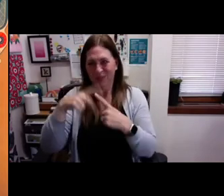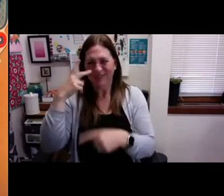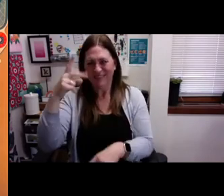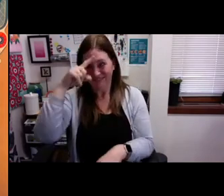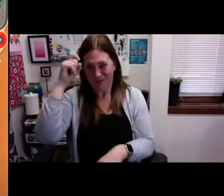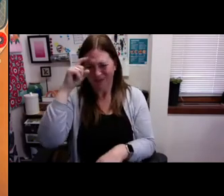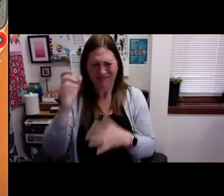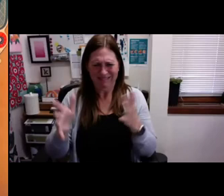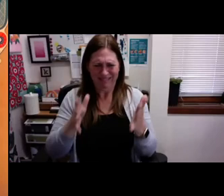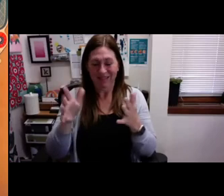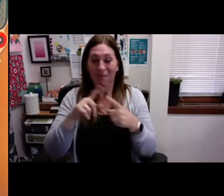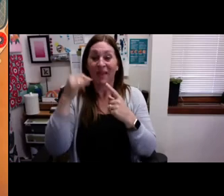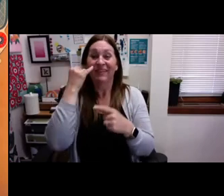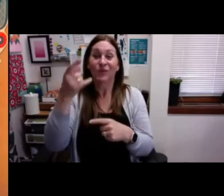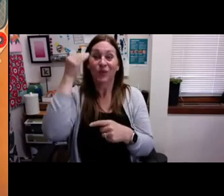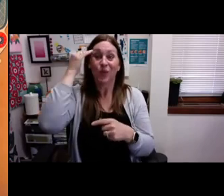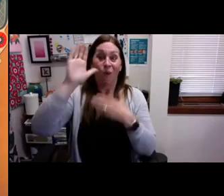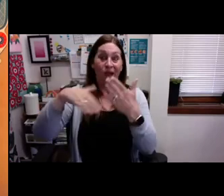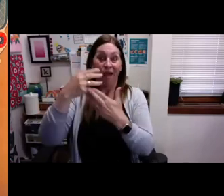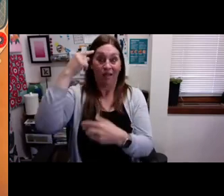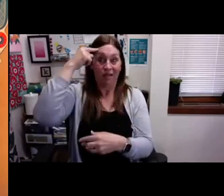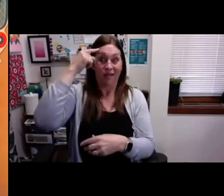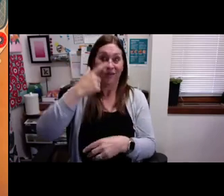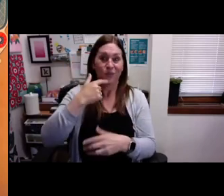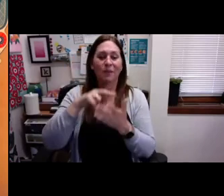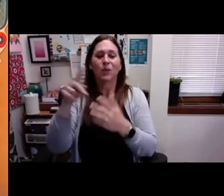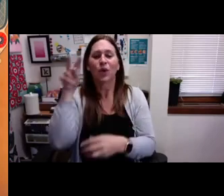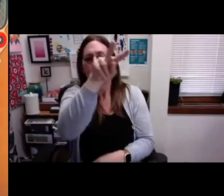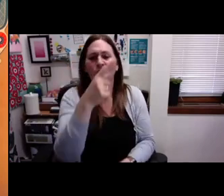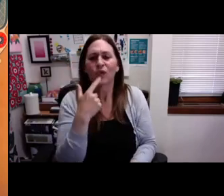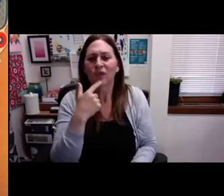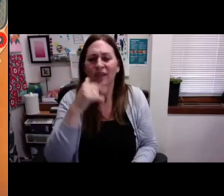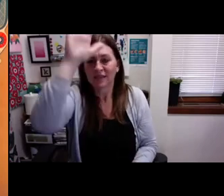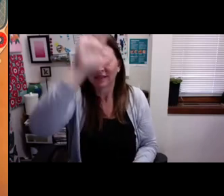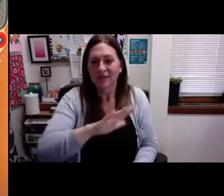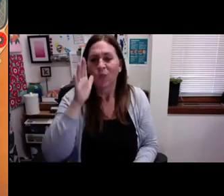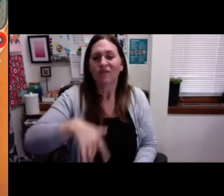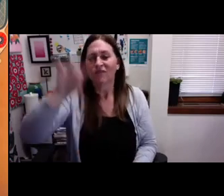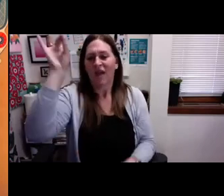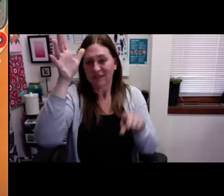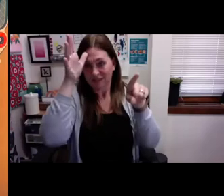you know, when you say dad or summer, you don't have anything